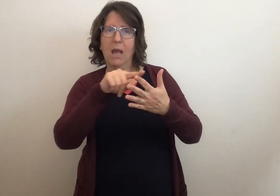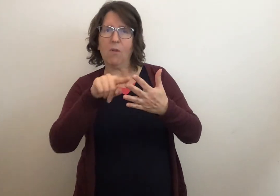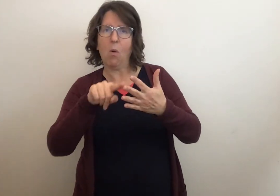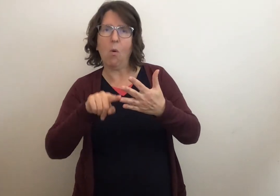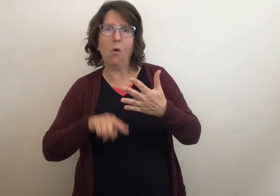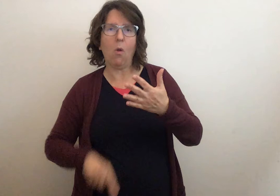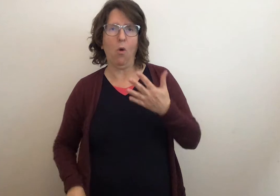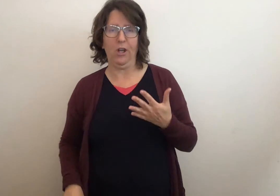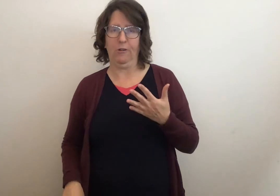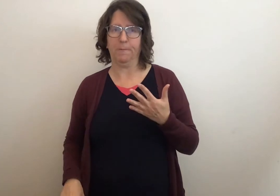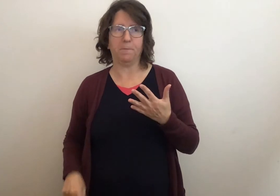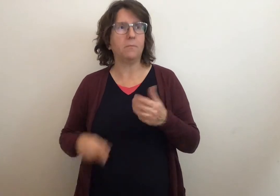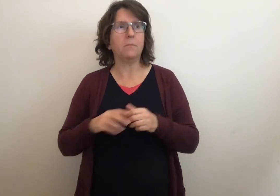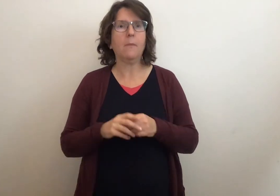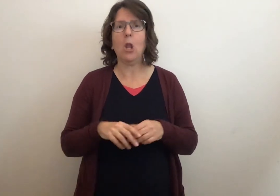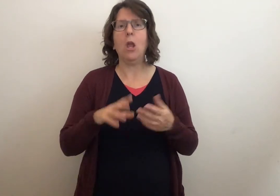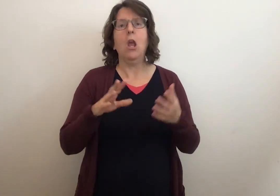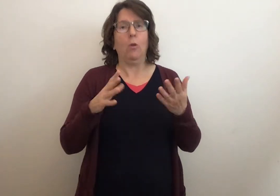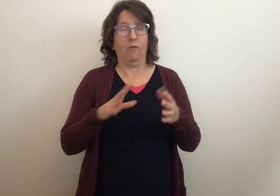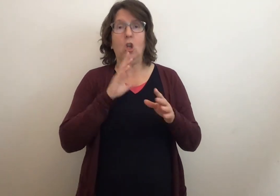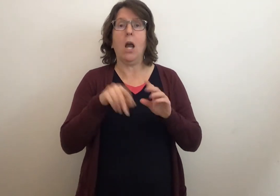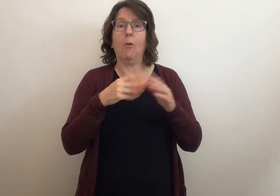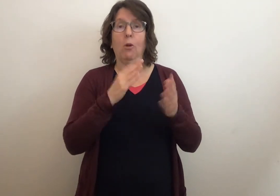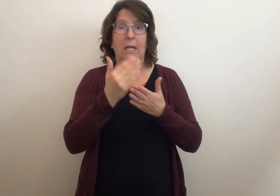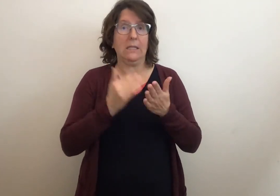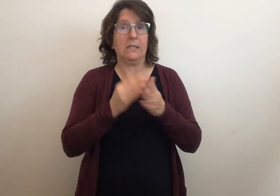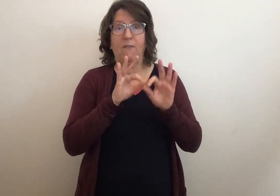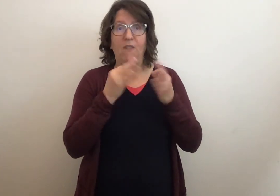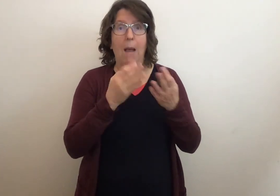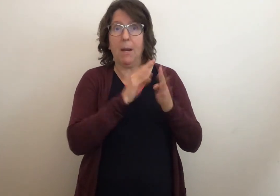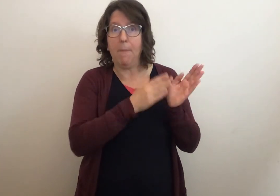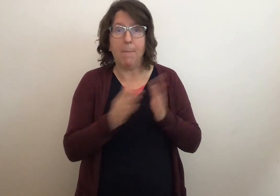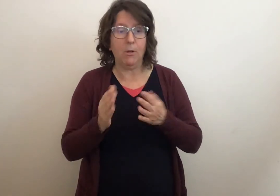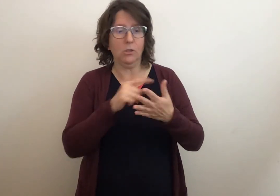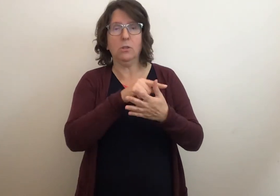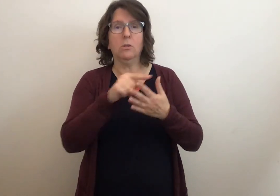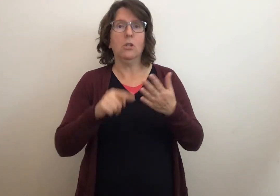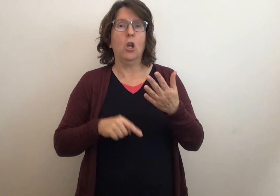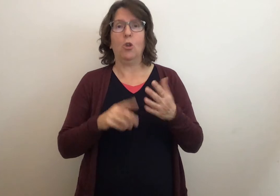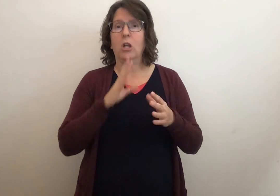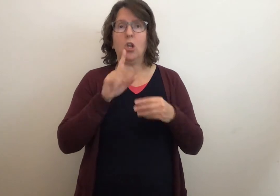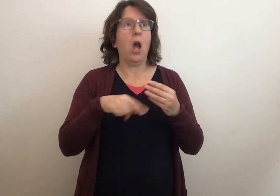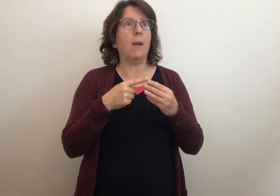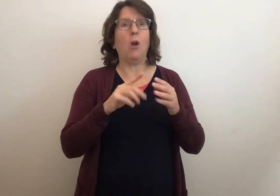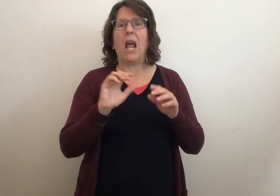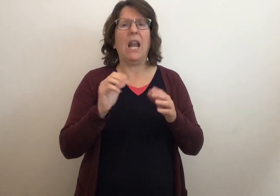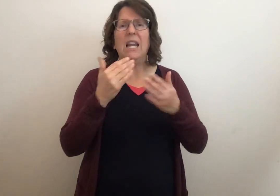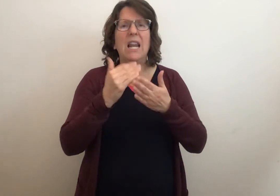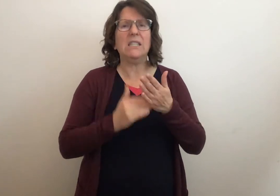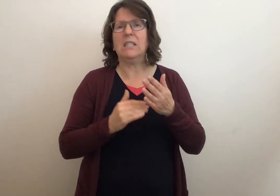a whole order. When you talk about list of family members, you can talk about a list,